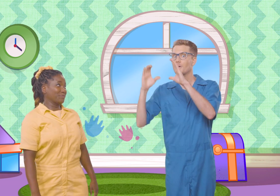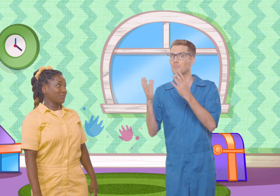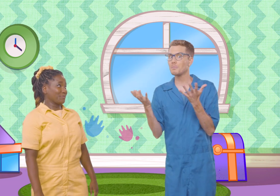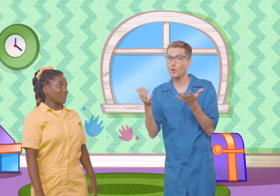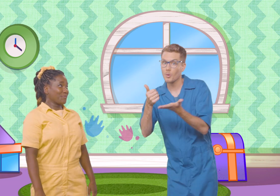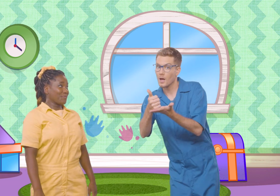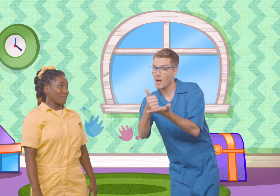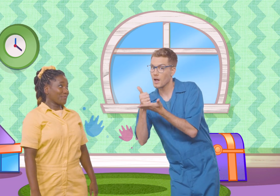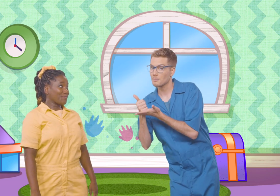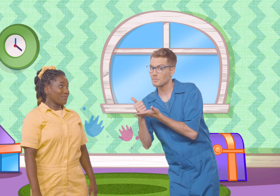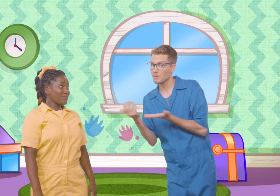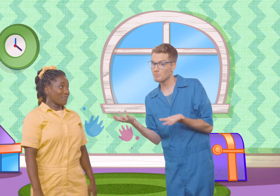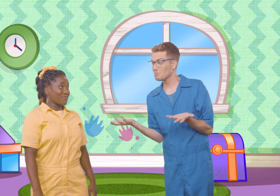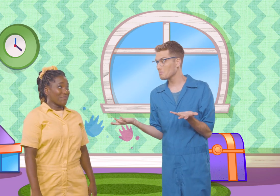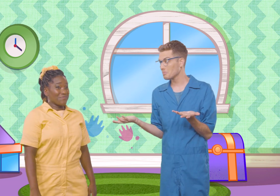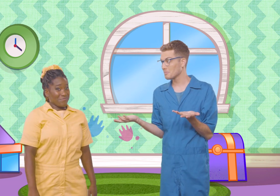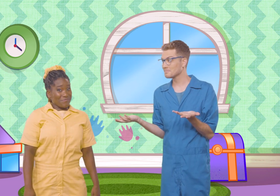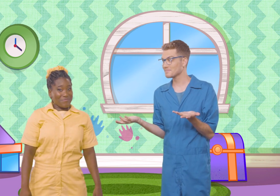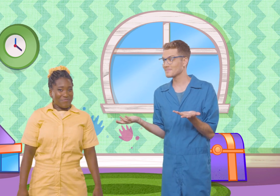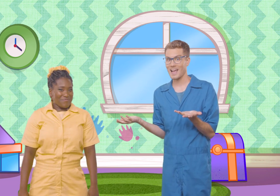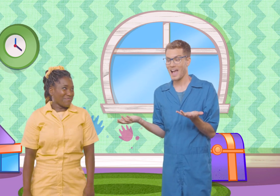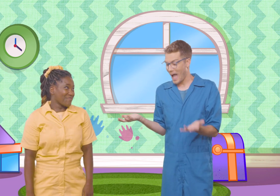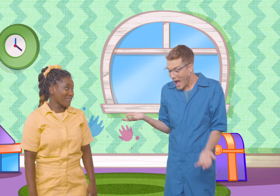from Cocomelon to help us out.